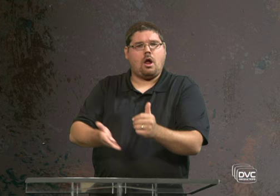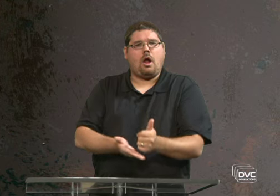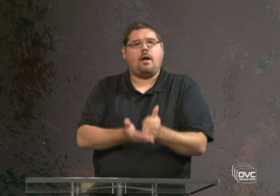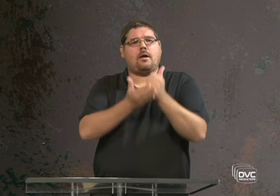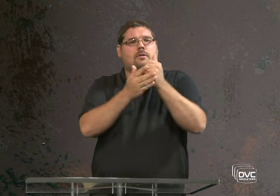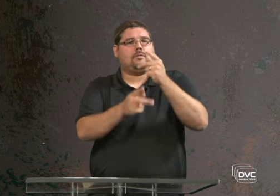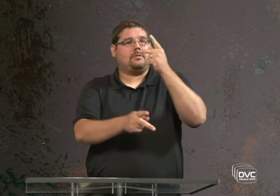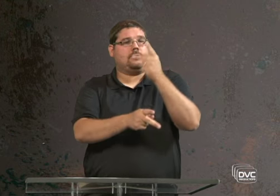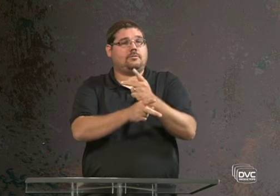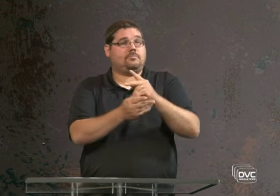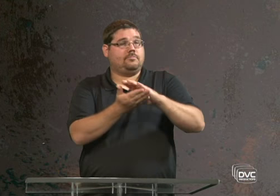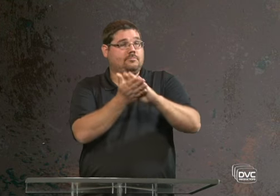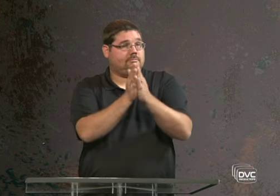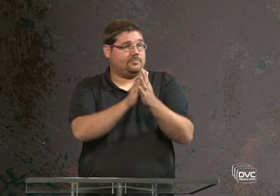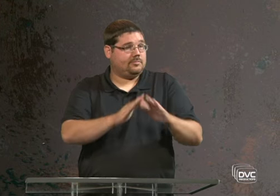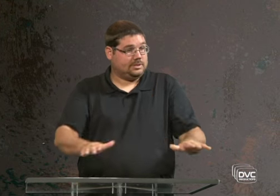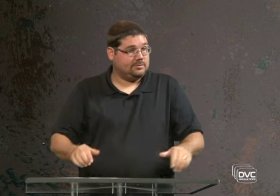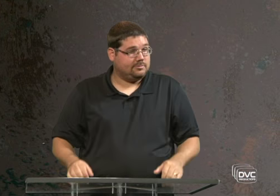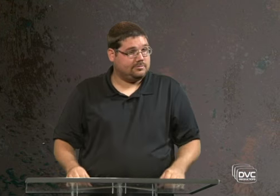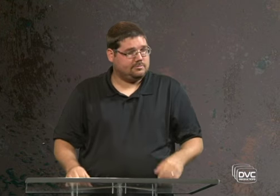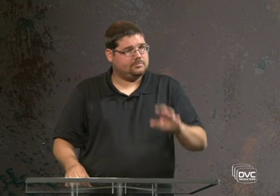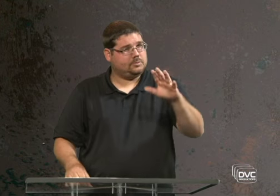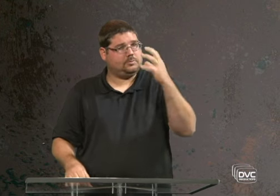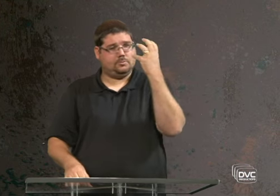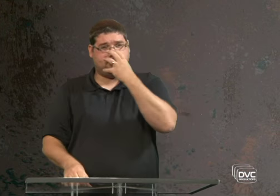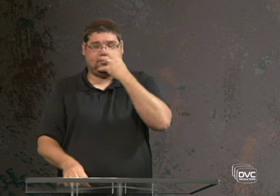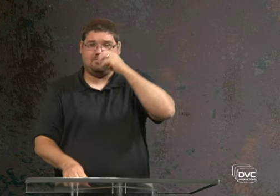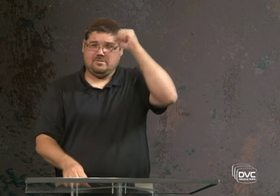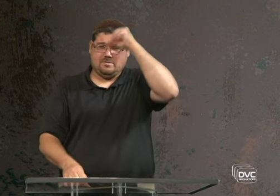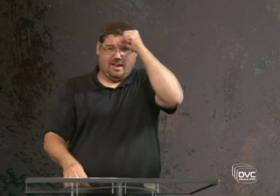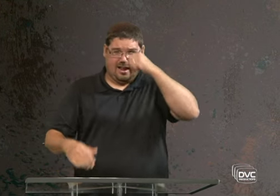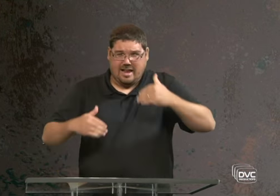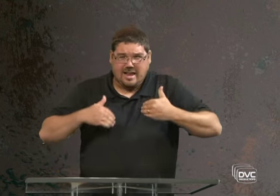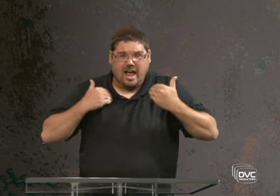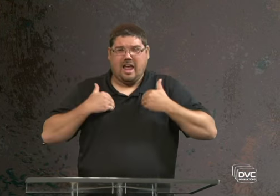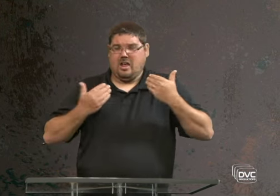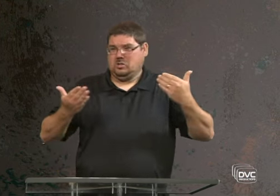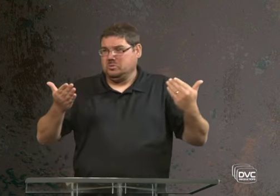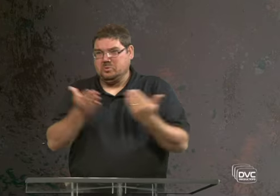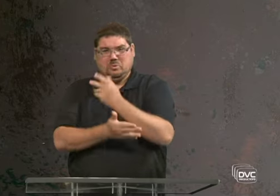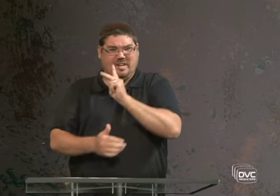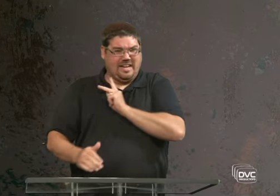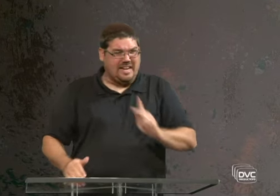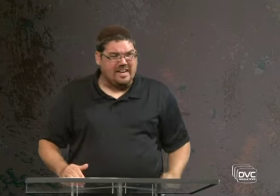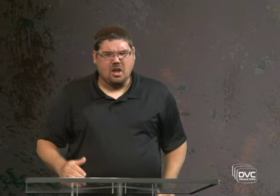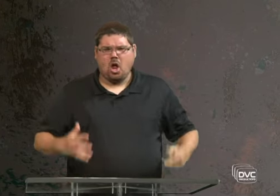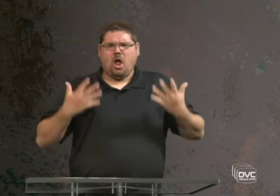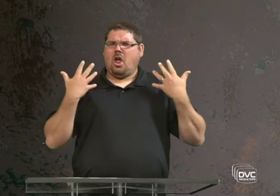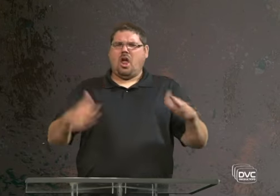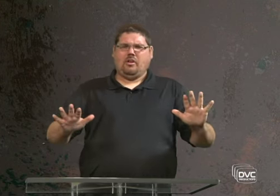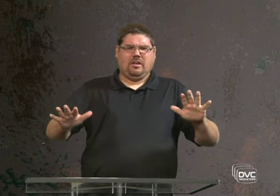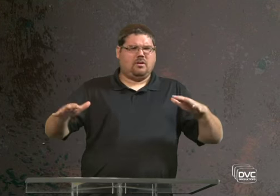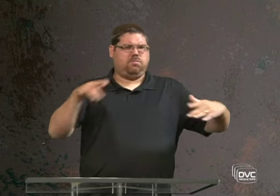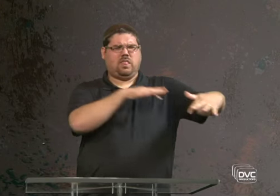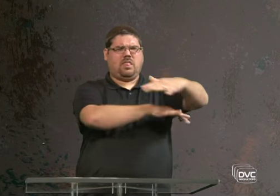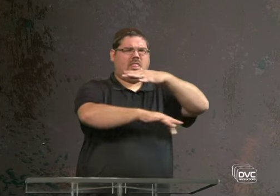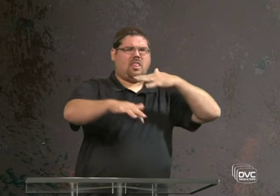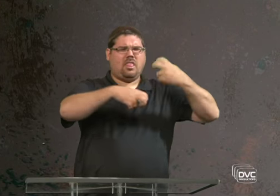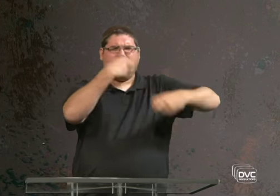give revenge on him unless he later proved himself not worthy. So here you have Solomon as the new